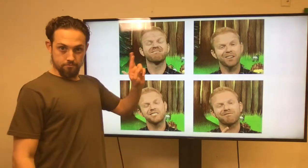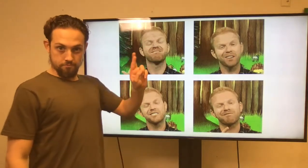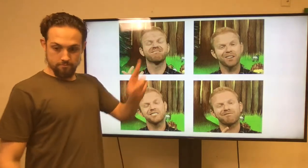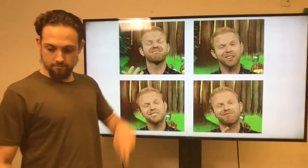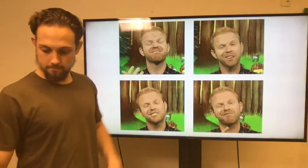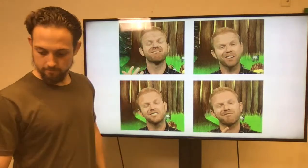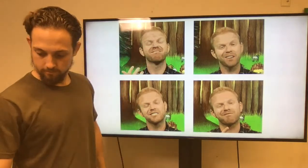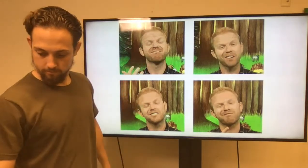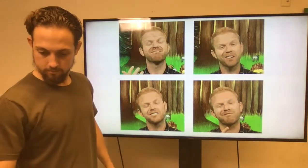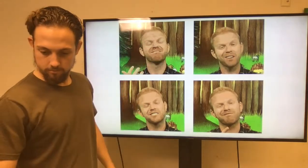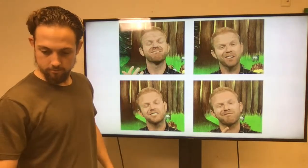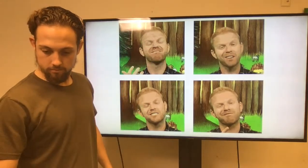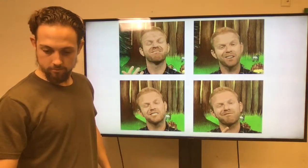Let's look at the first sign again.